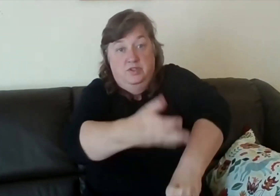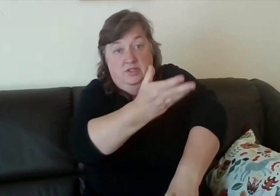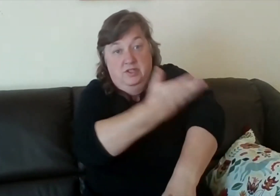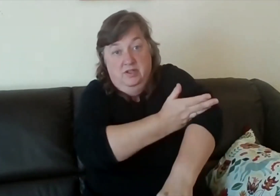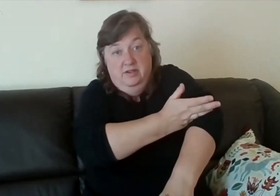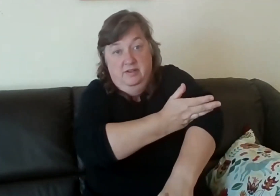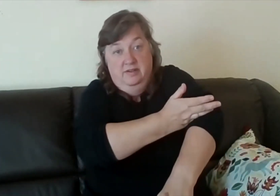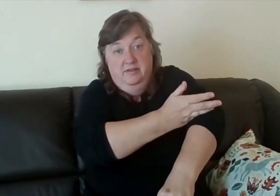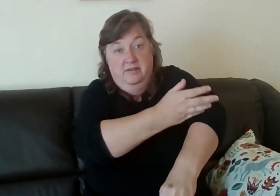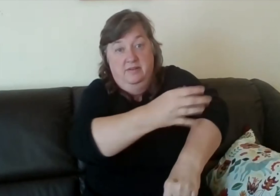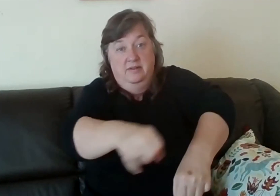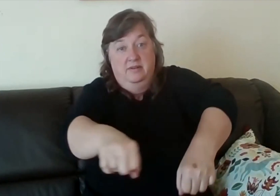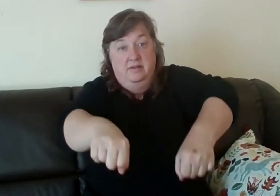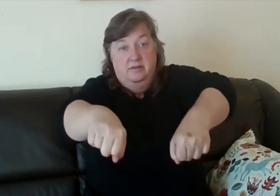boots,